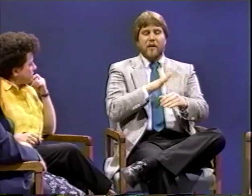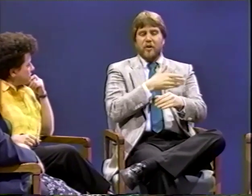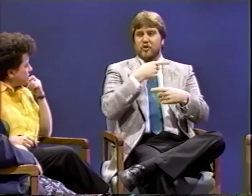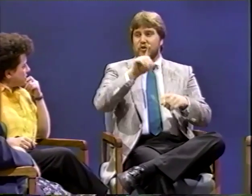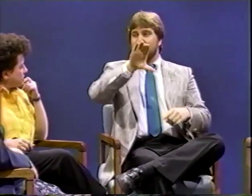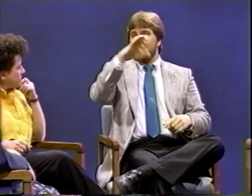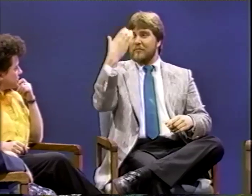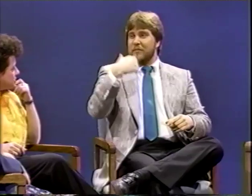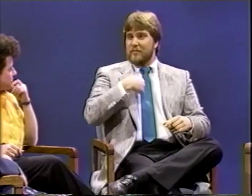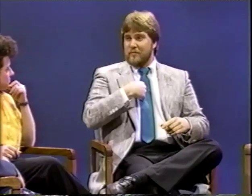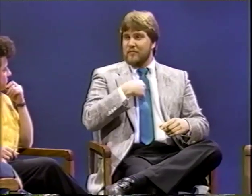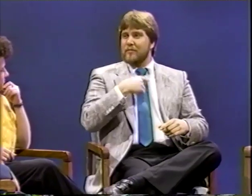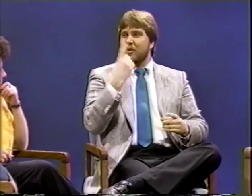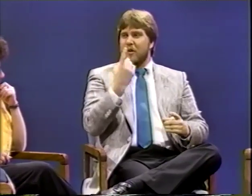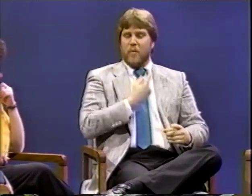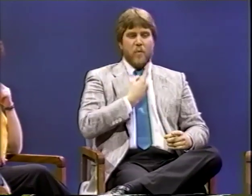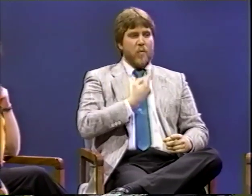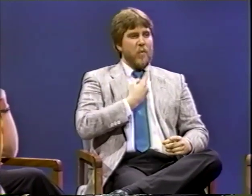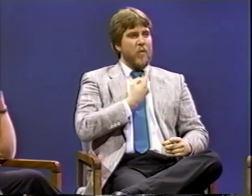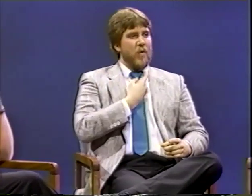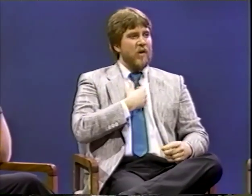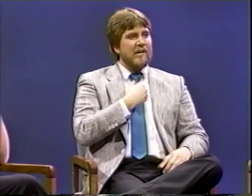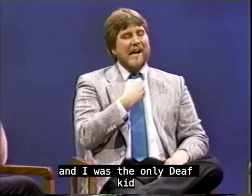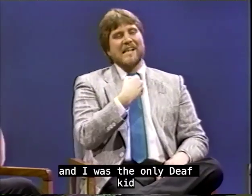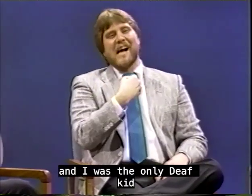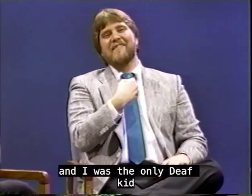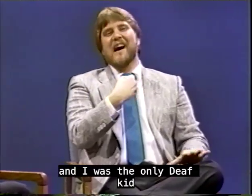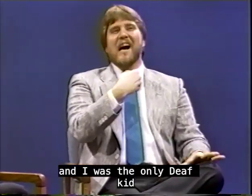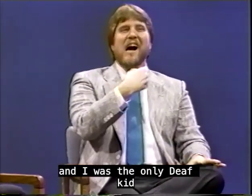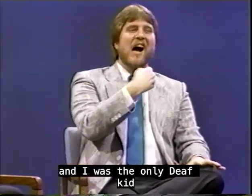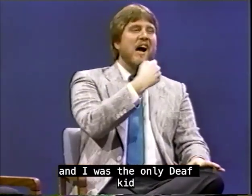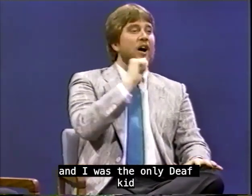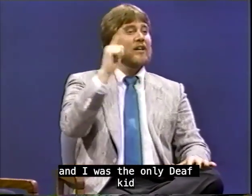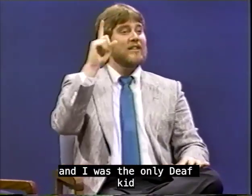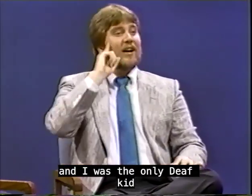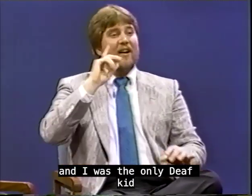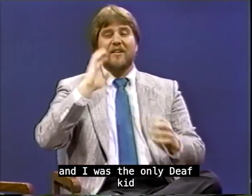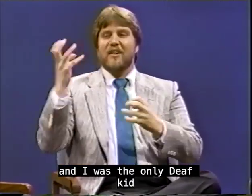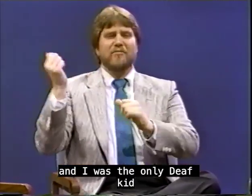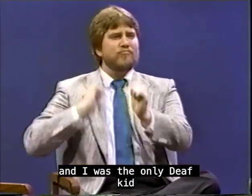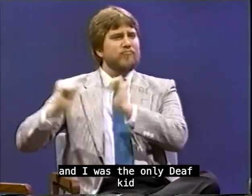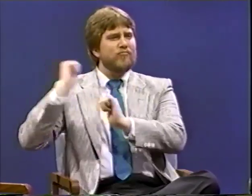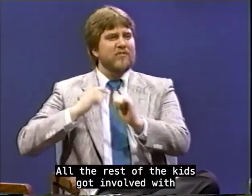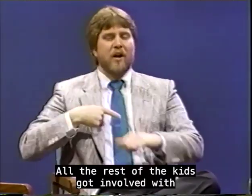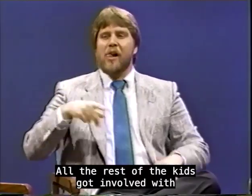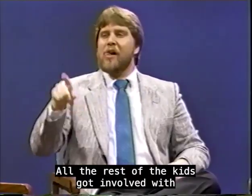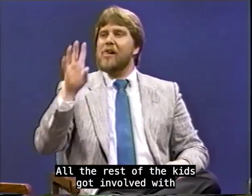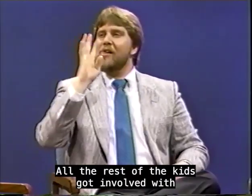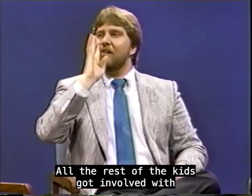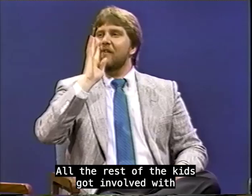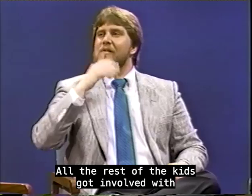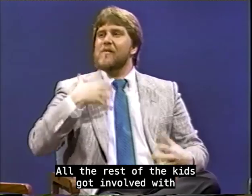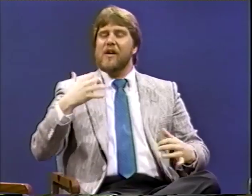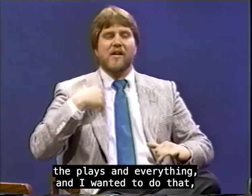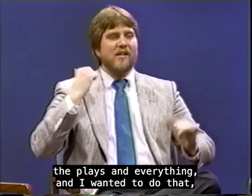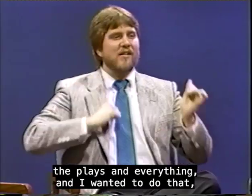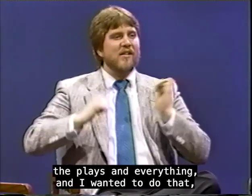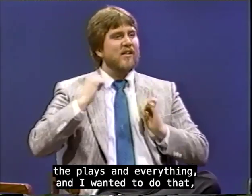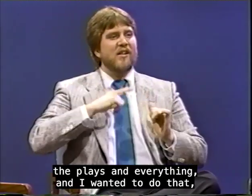I remember that they asked me to sing Christmas carols, and I was the only deaf kid that they would have sing. All the rest of the kids got involved with the plays and